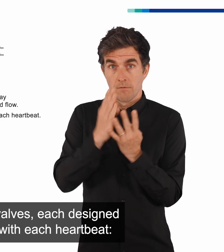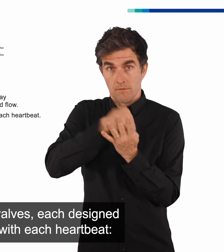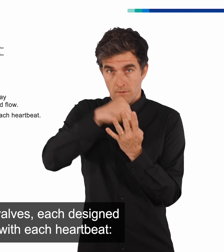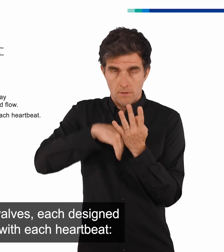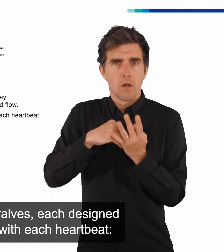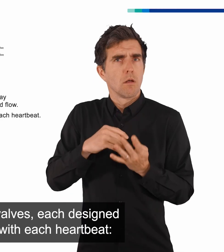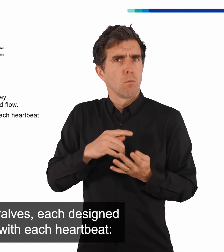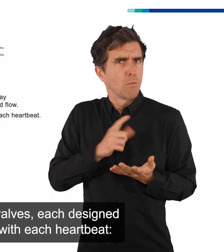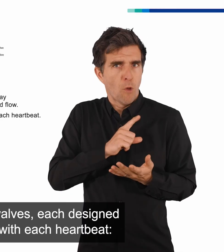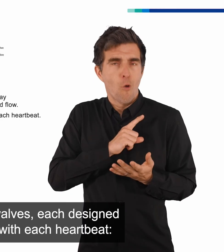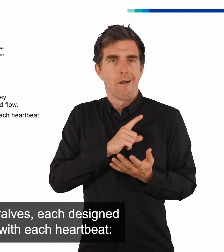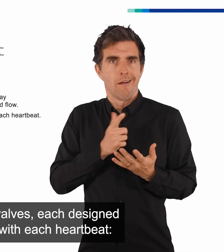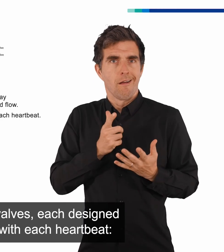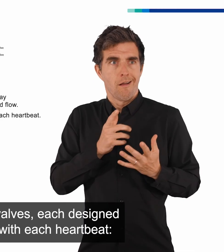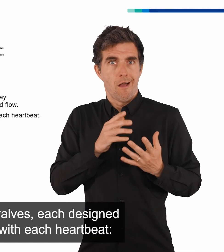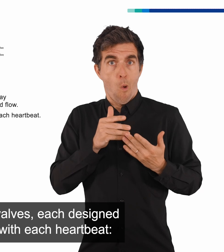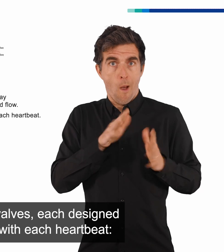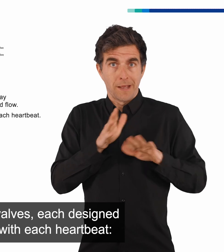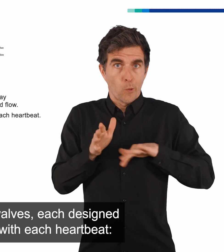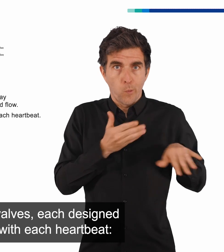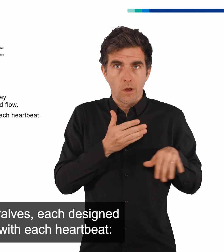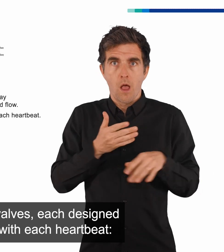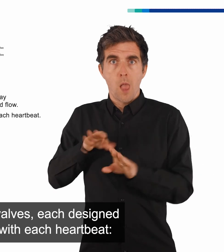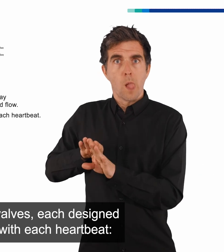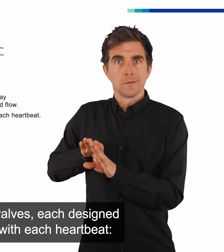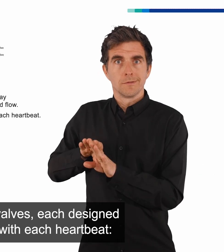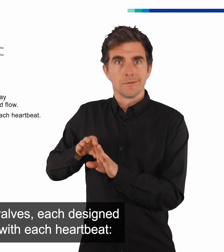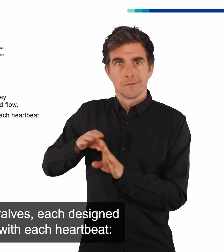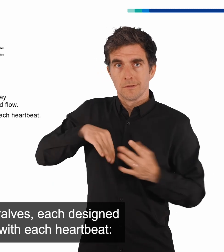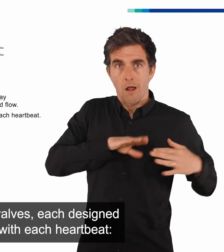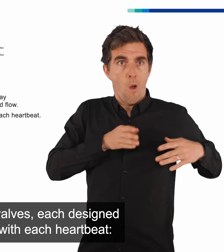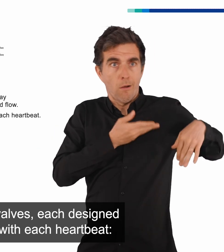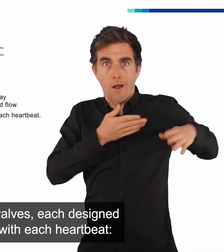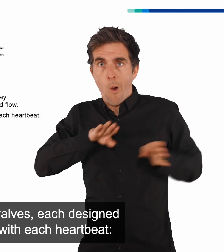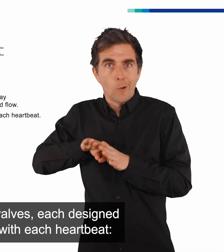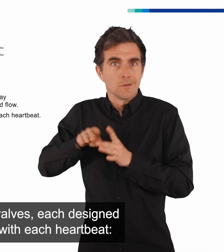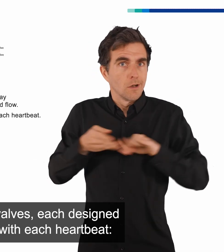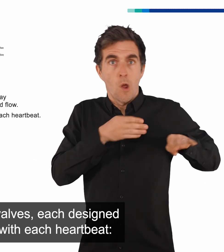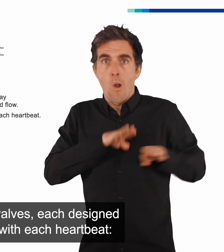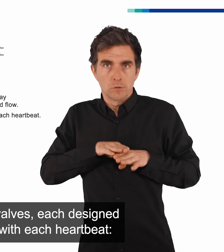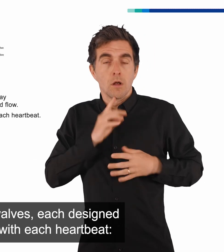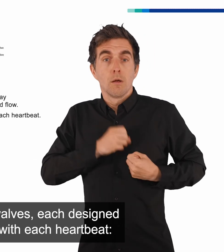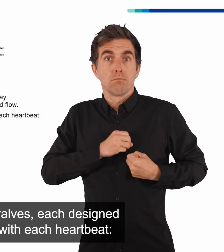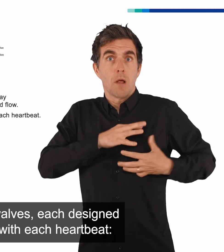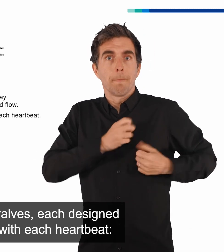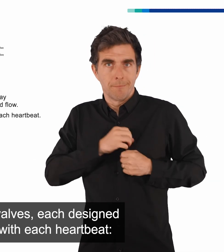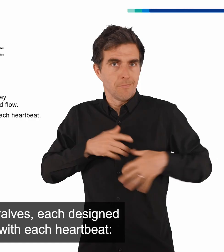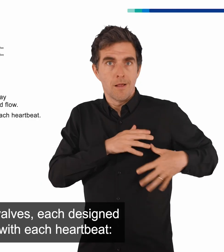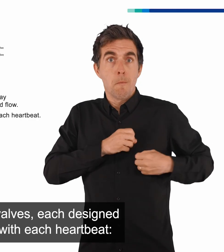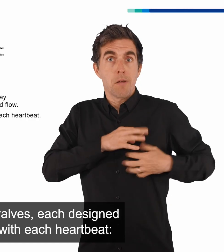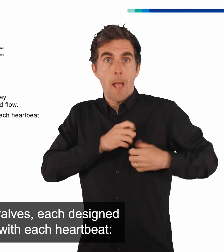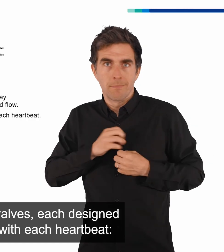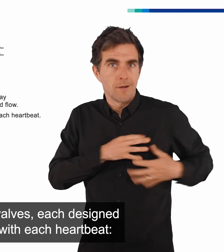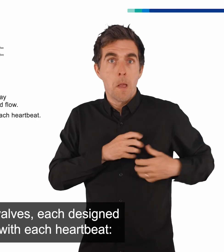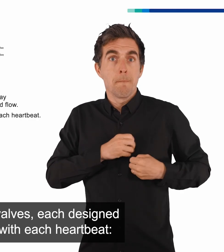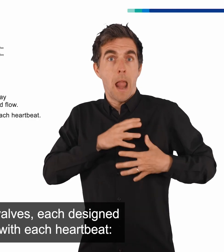The mitral valve is positioned between the left atrium and left ventricle. The aortic valve is positioned